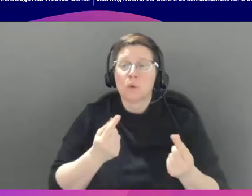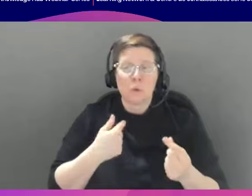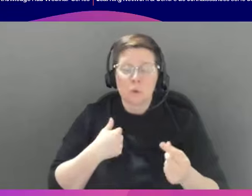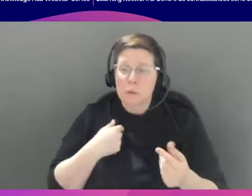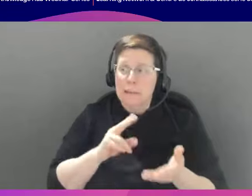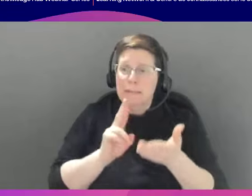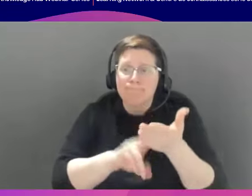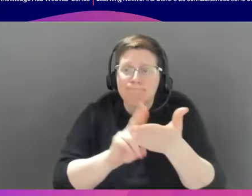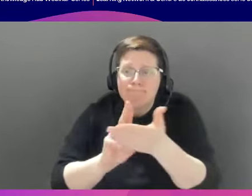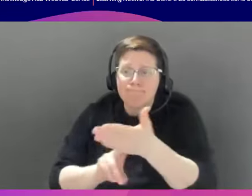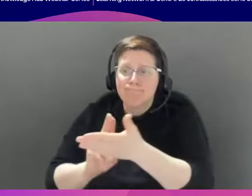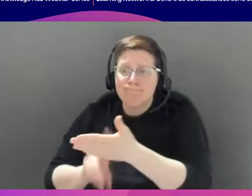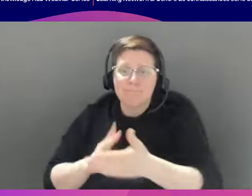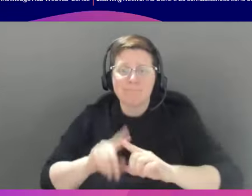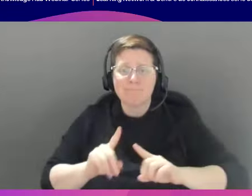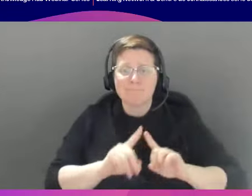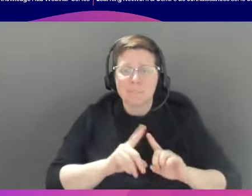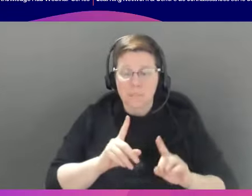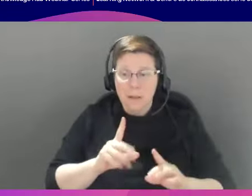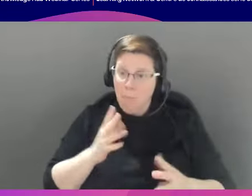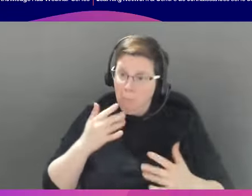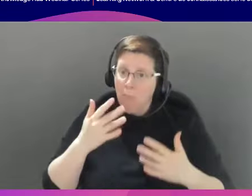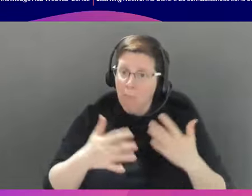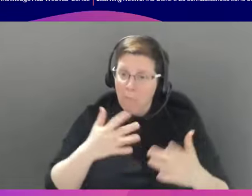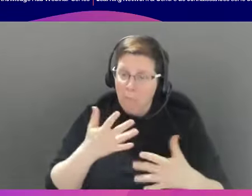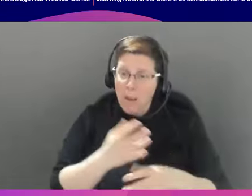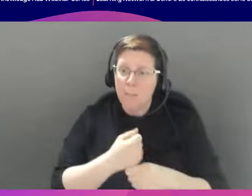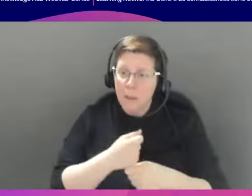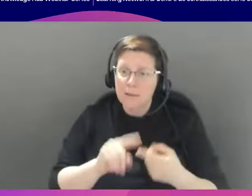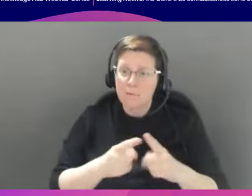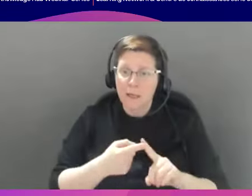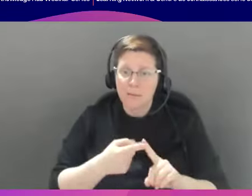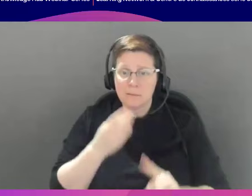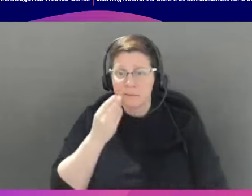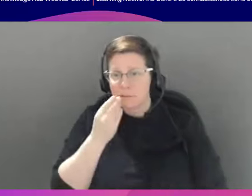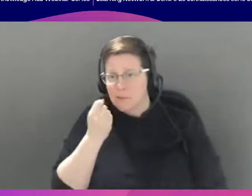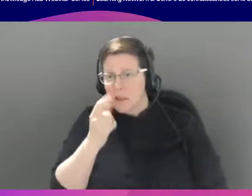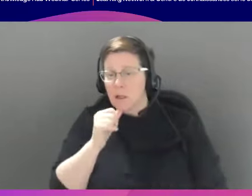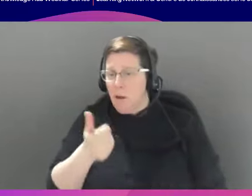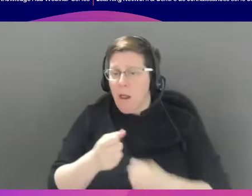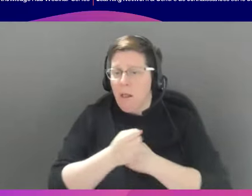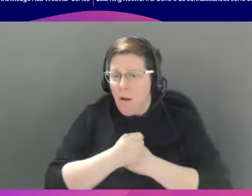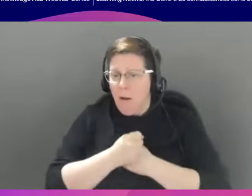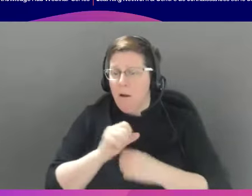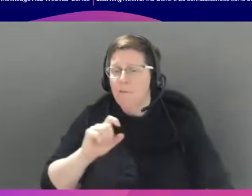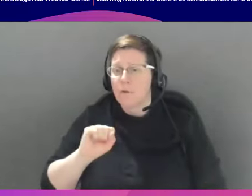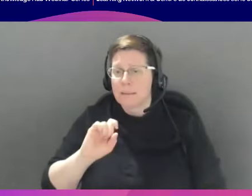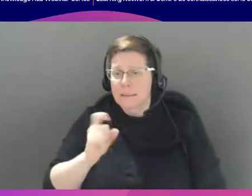meetups. Eventually, I made some friends. This wasn't love or sex, but it felt like